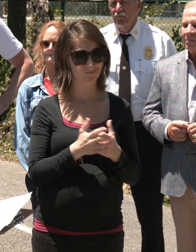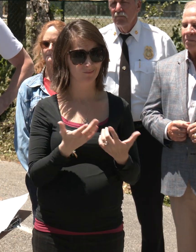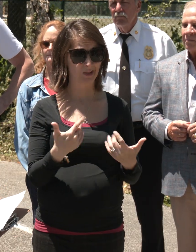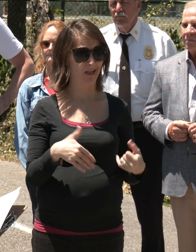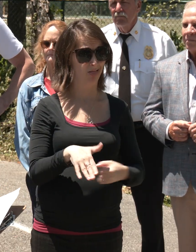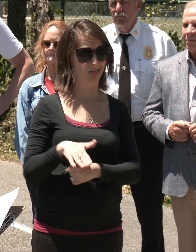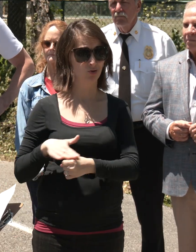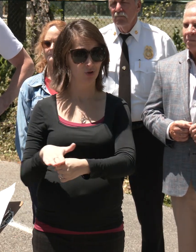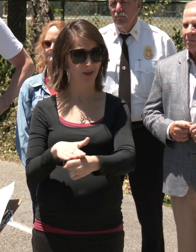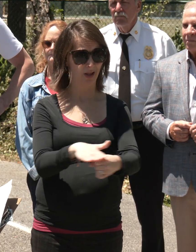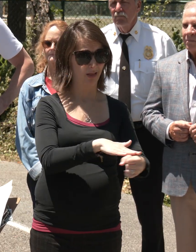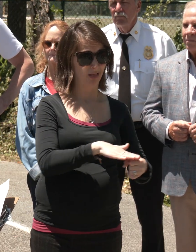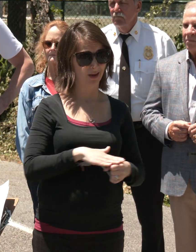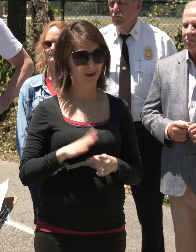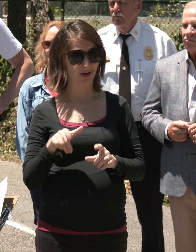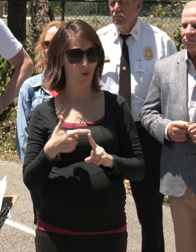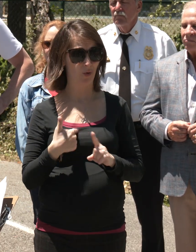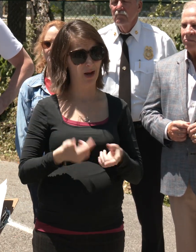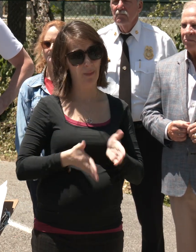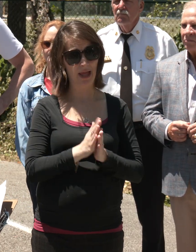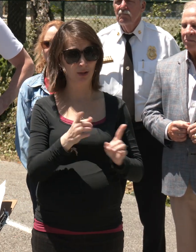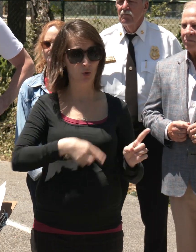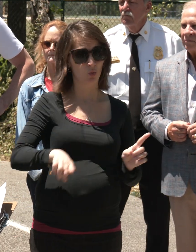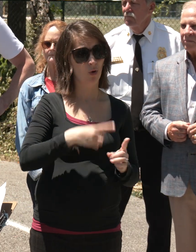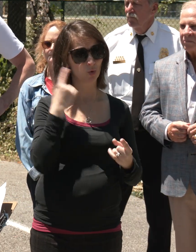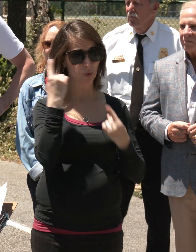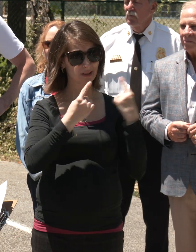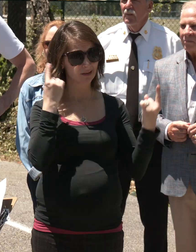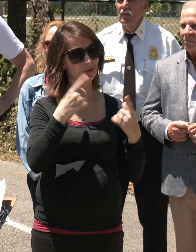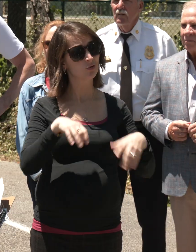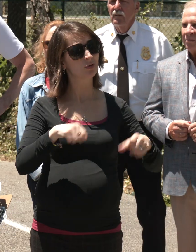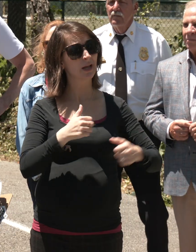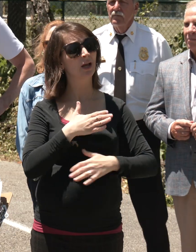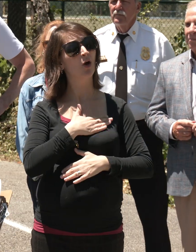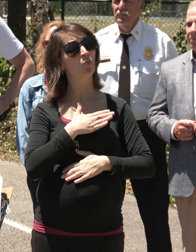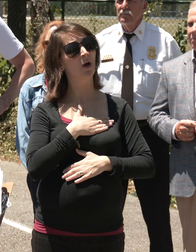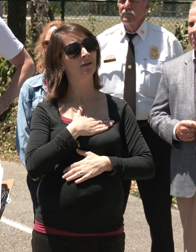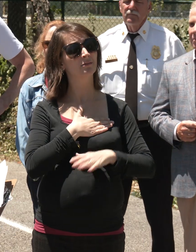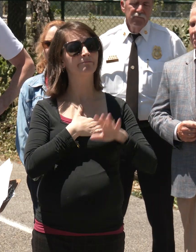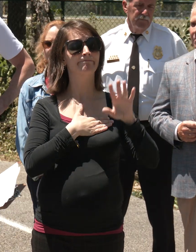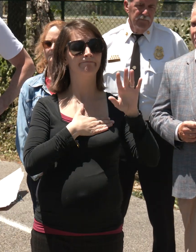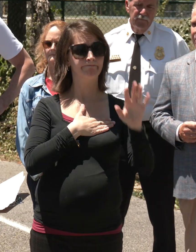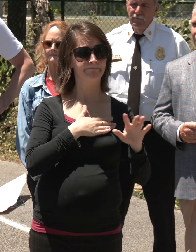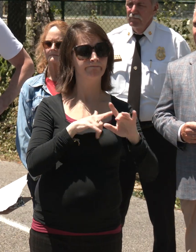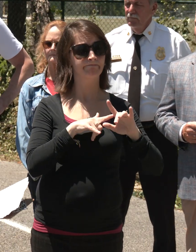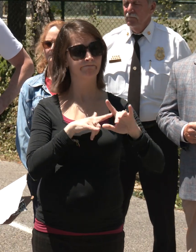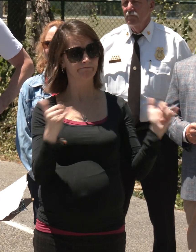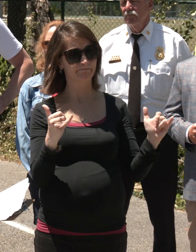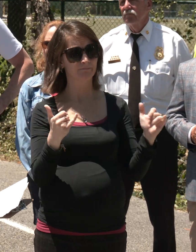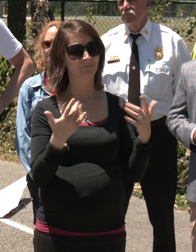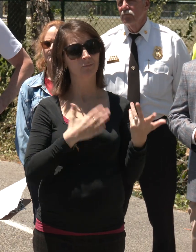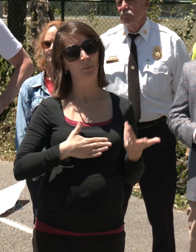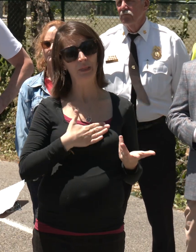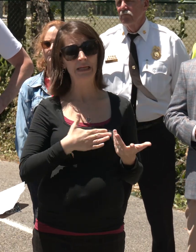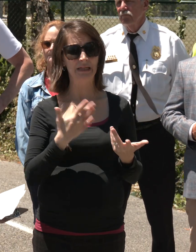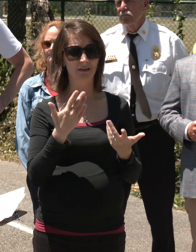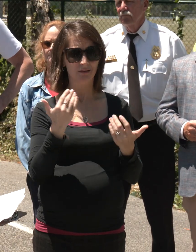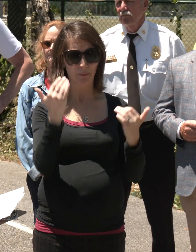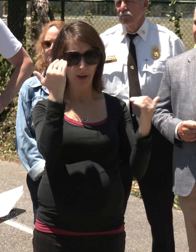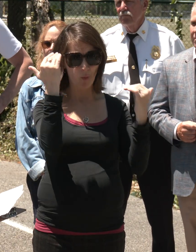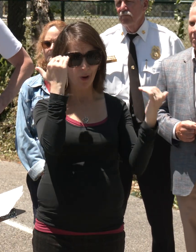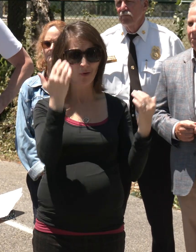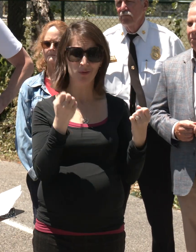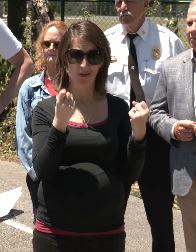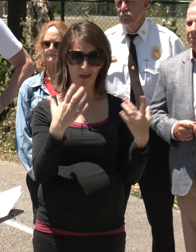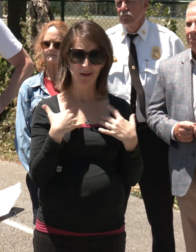Logistically, as I ask you to consider taking a rest, also please be very, very cognizant that there are a